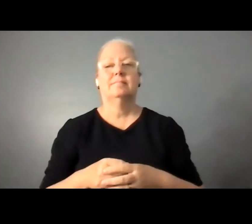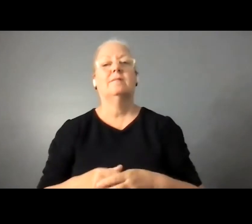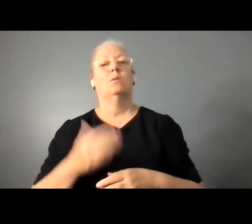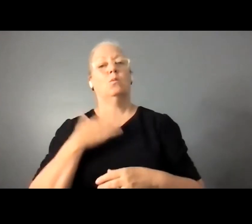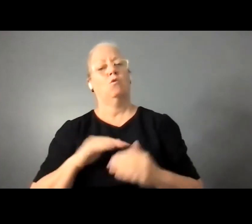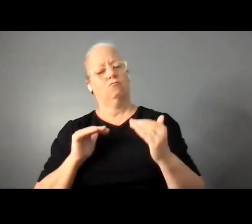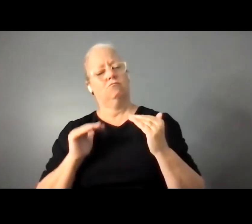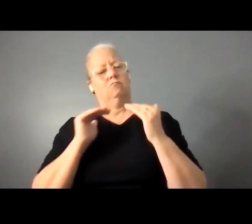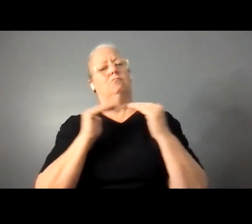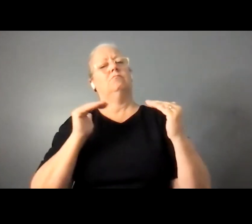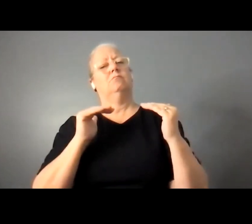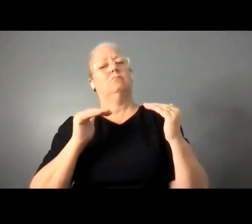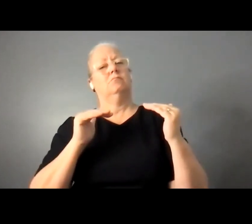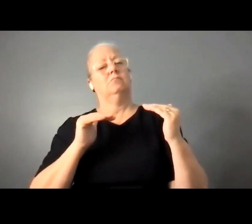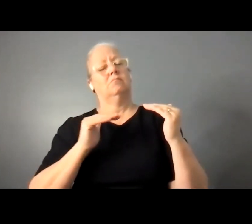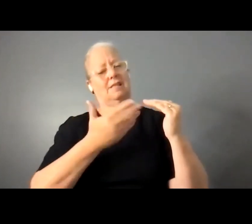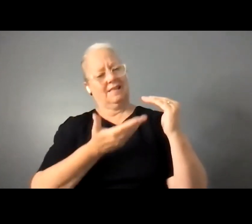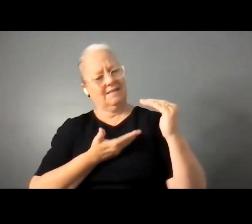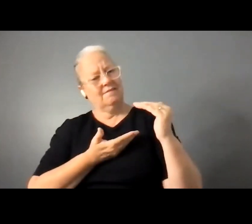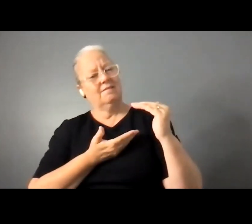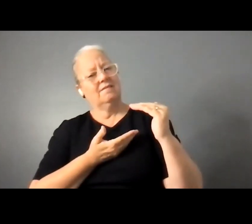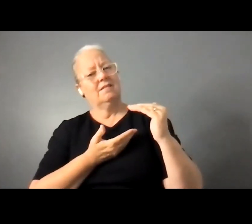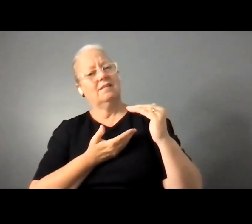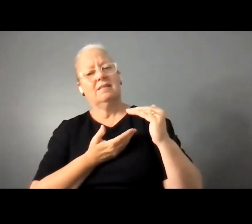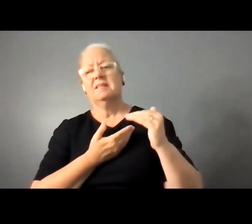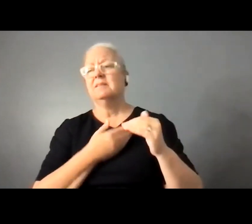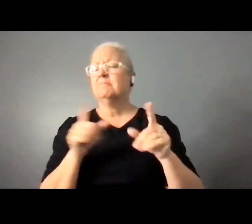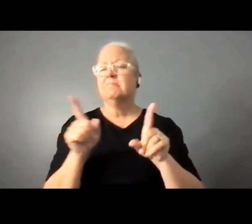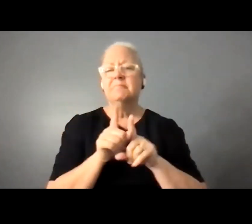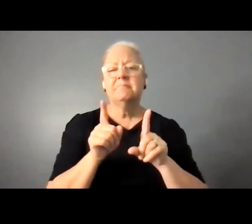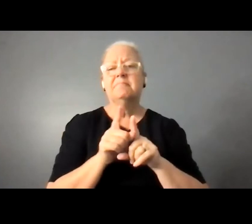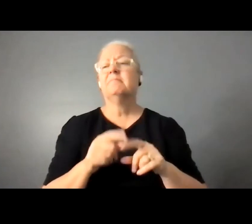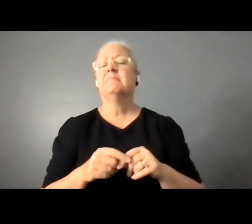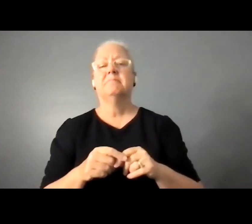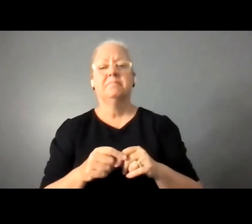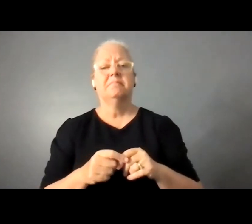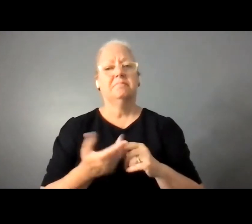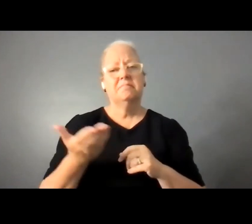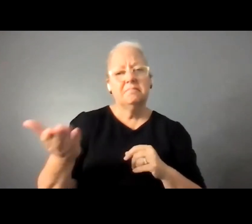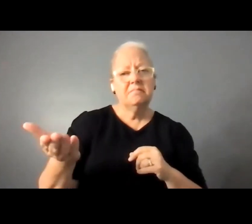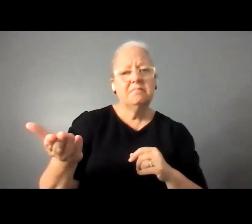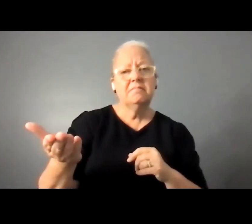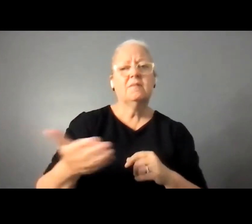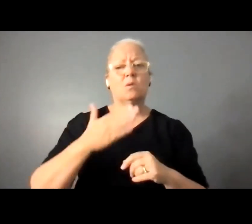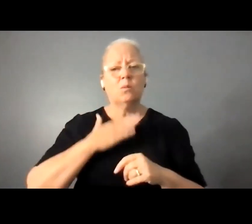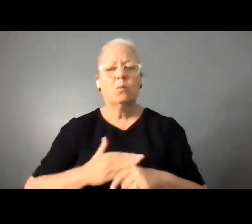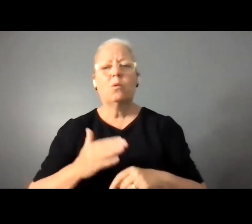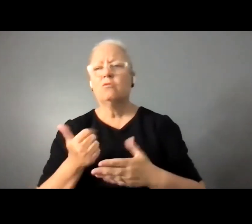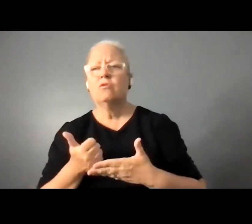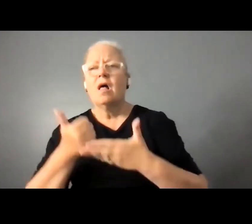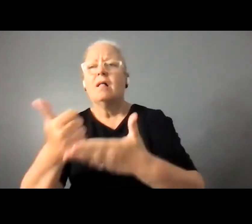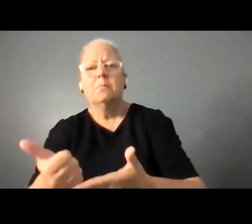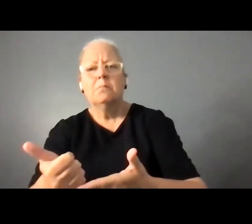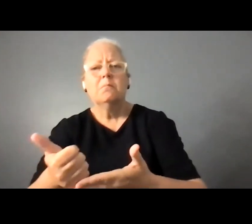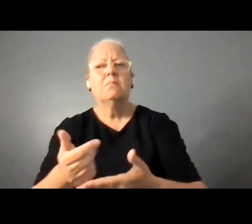We should be given opportunities like in marriages to have families like others, given opportunities to participate